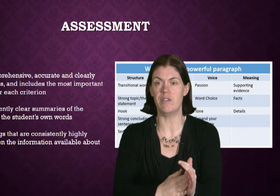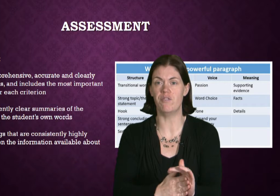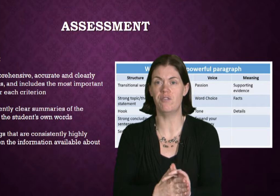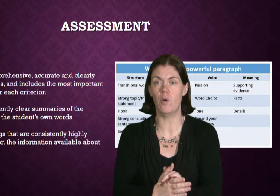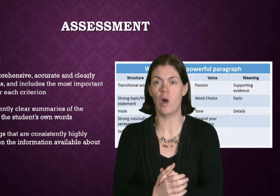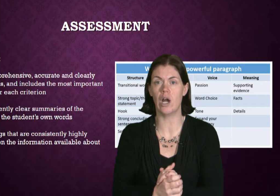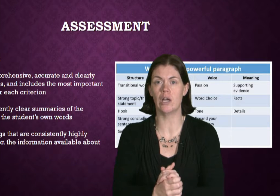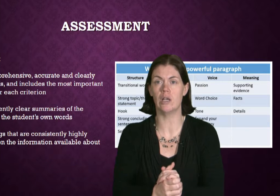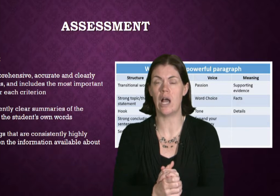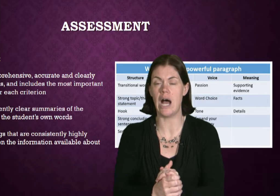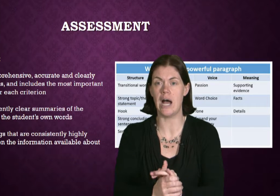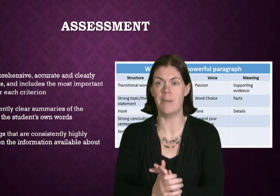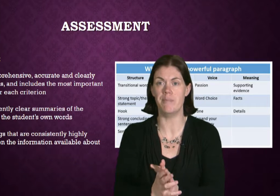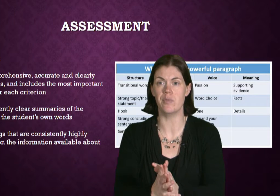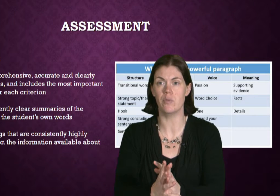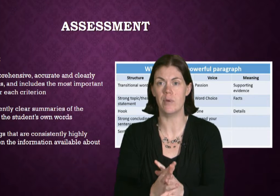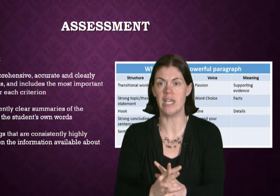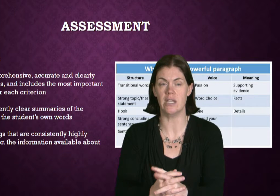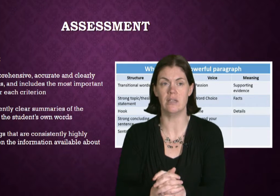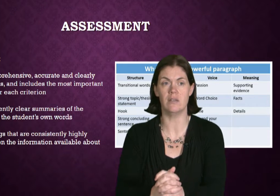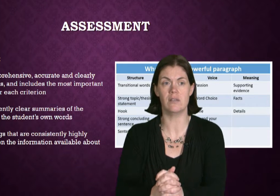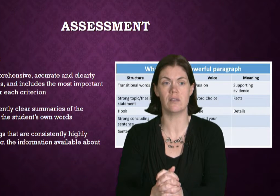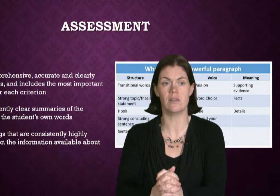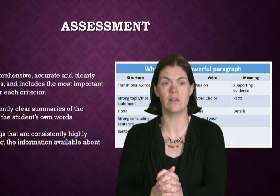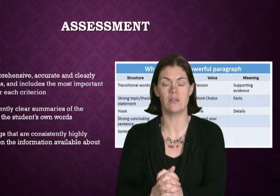over before